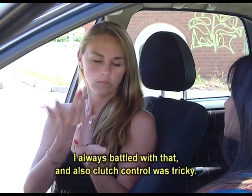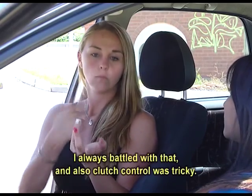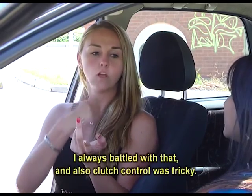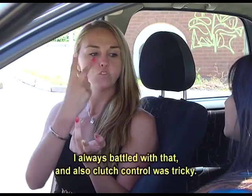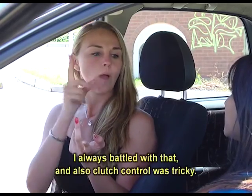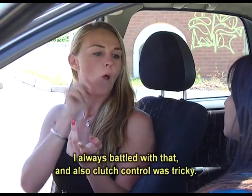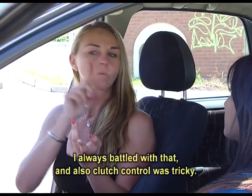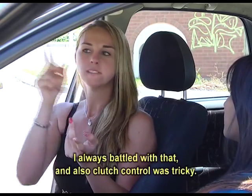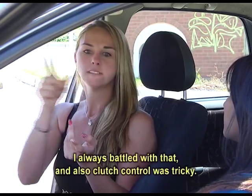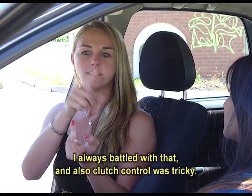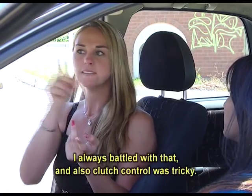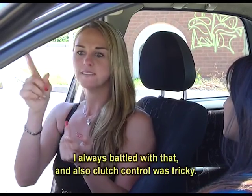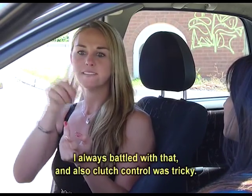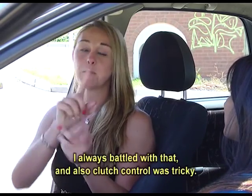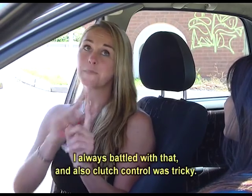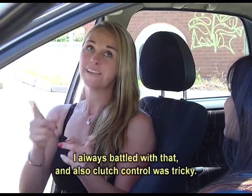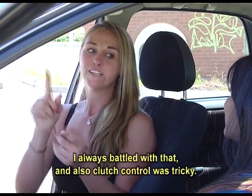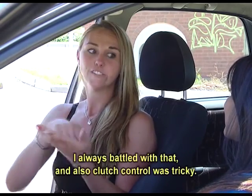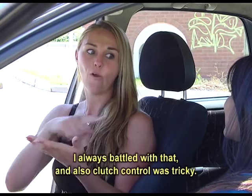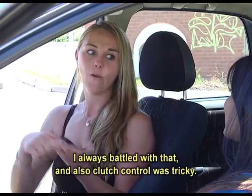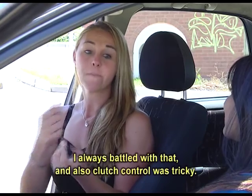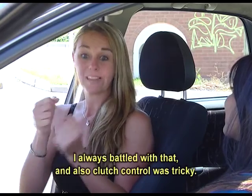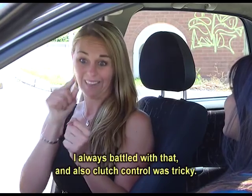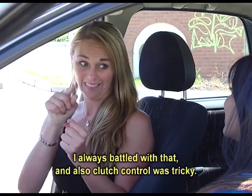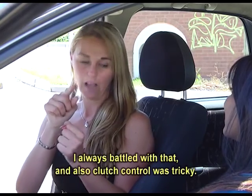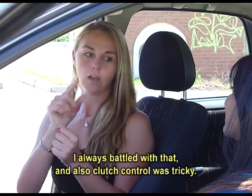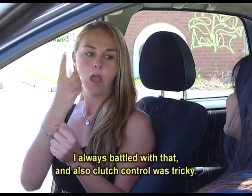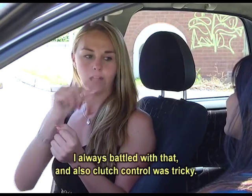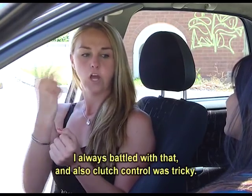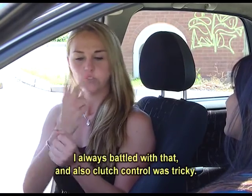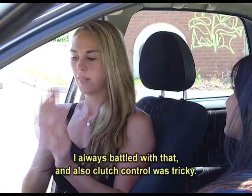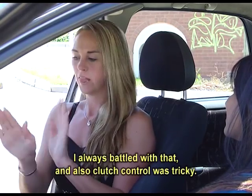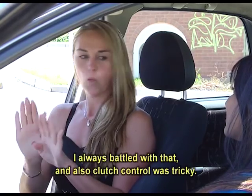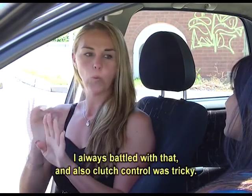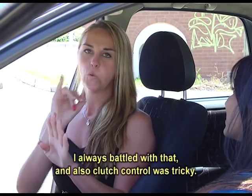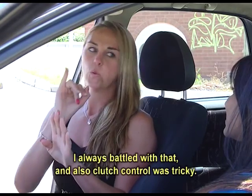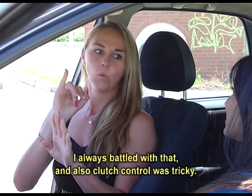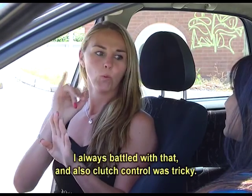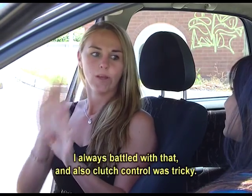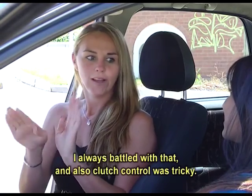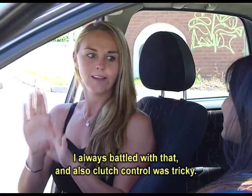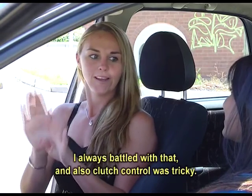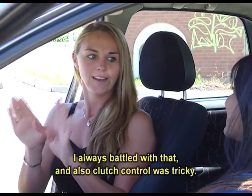of me. I always battled with that, and also clutch control was tricky.